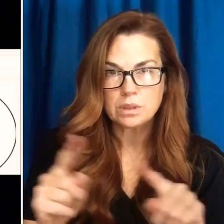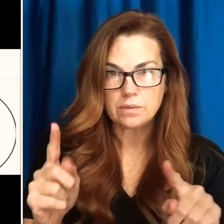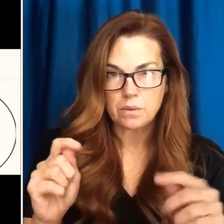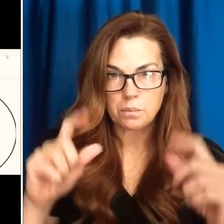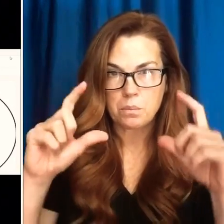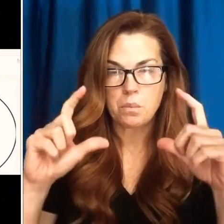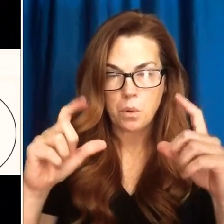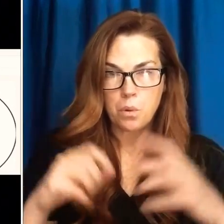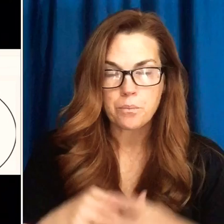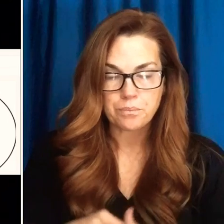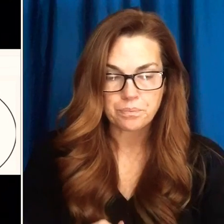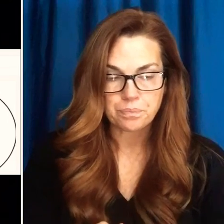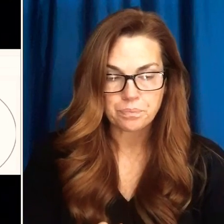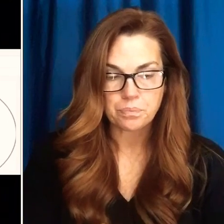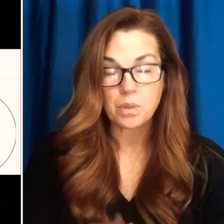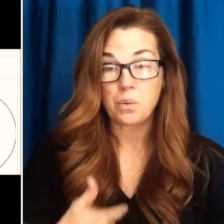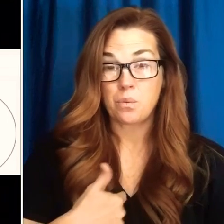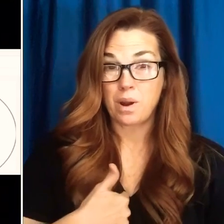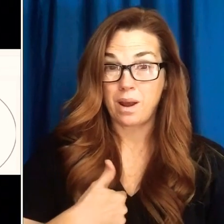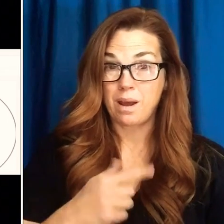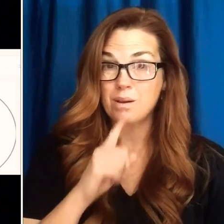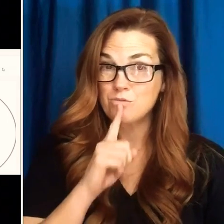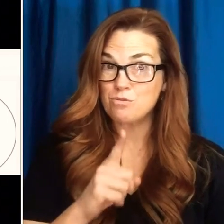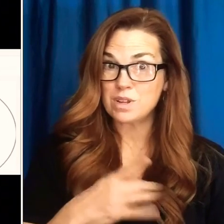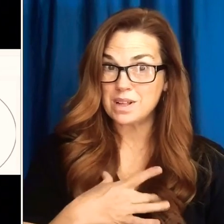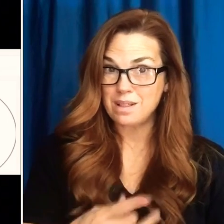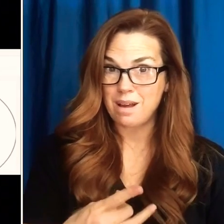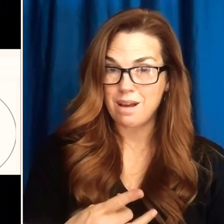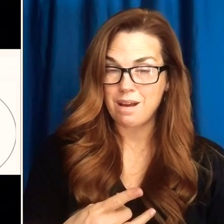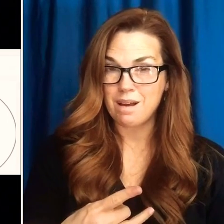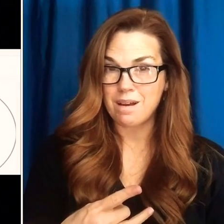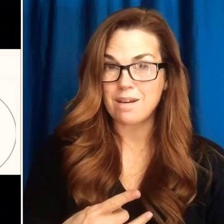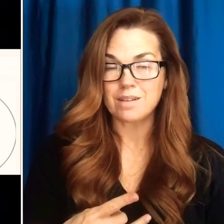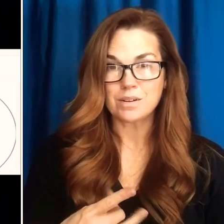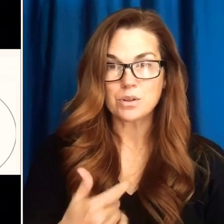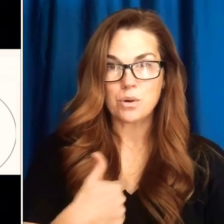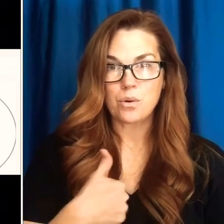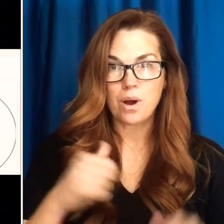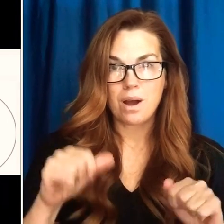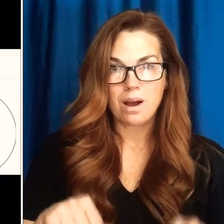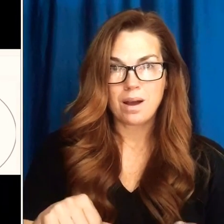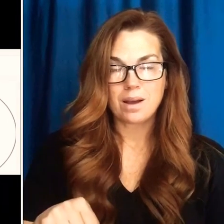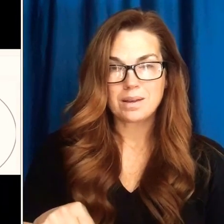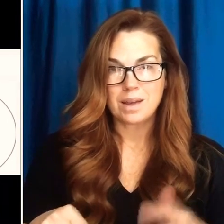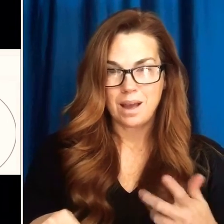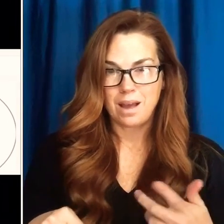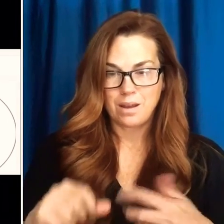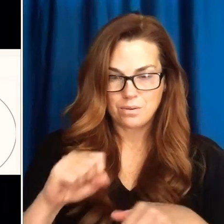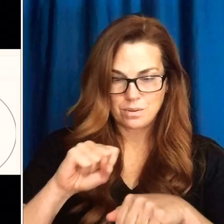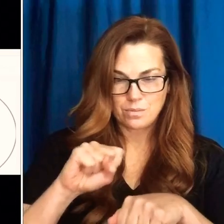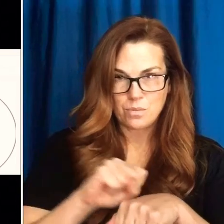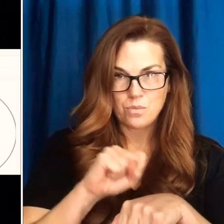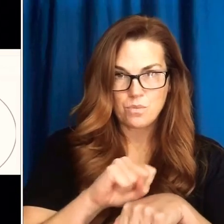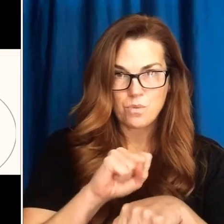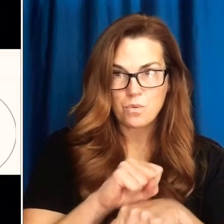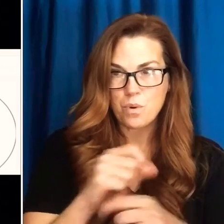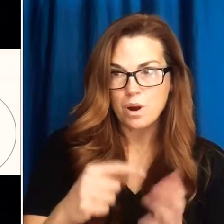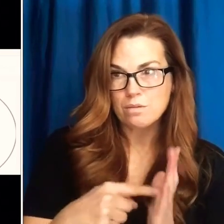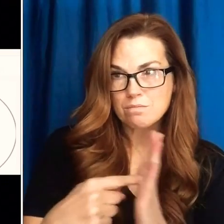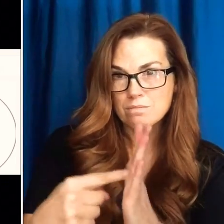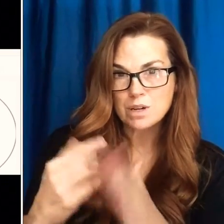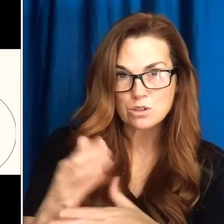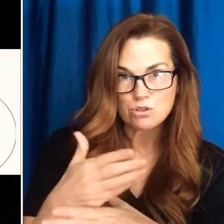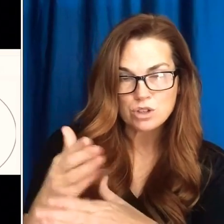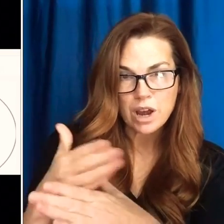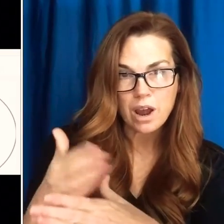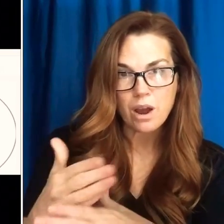is, like the Google products, I can share this out and people can be working on it in real time. And whether they're on a Mac, a PC,